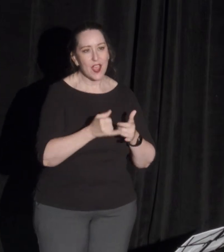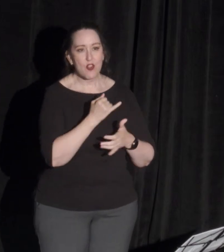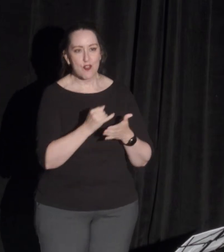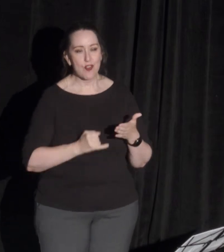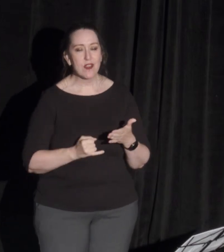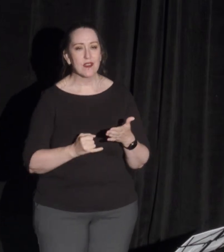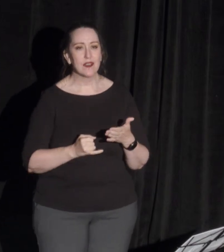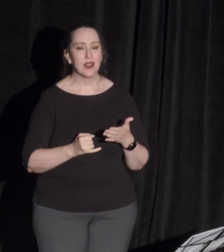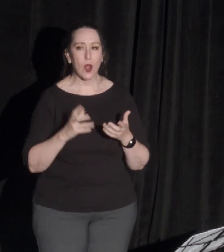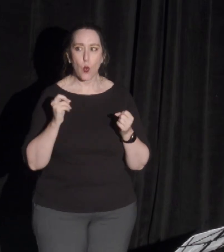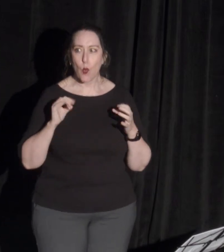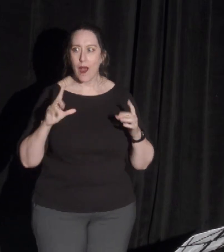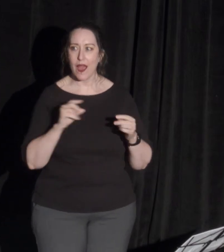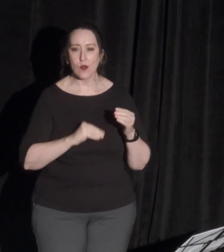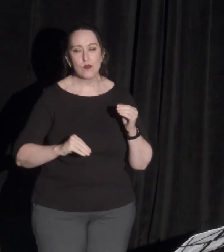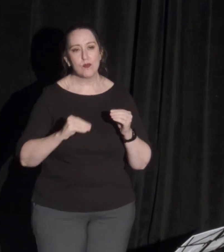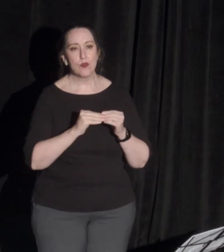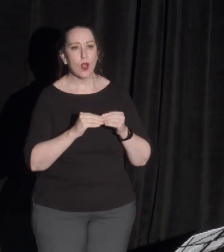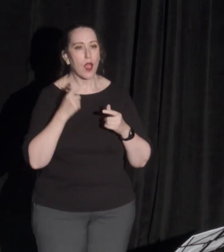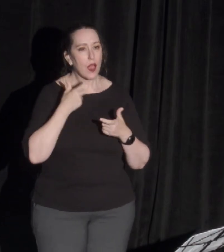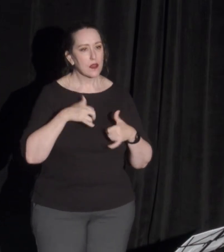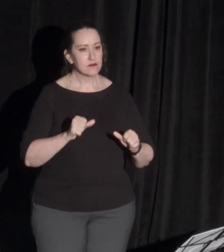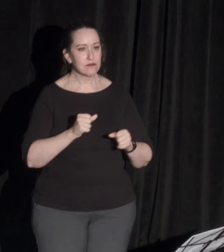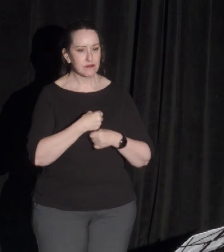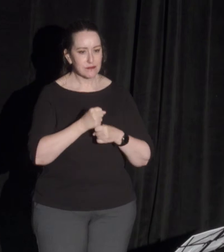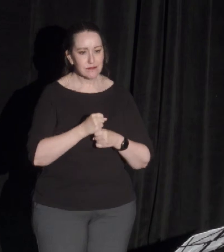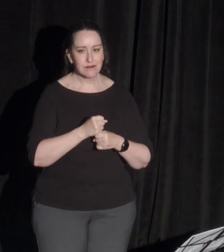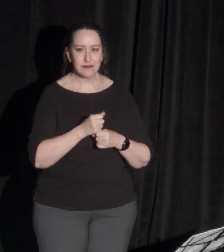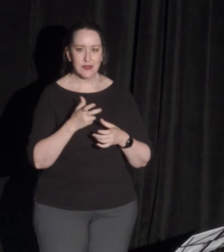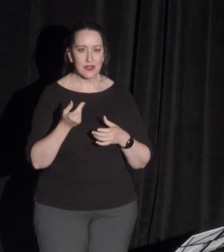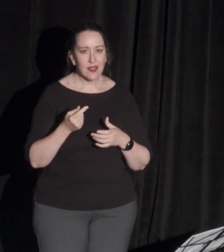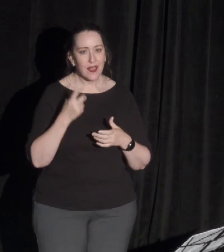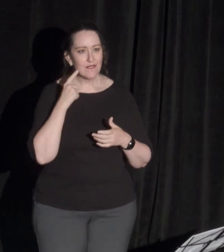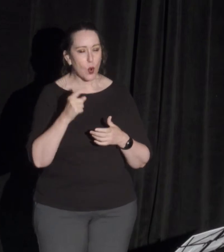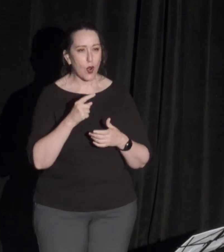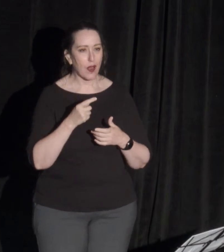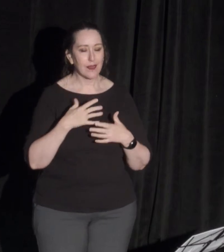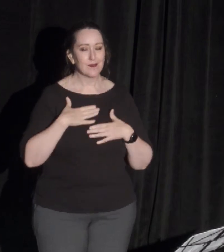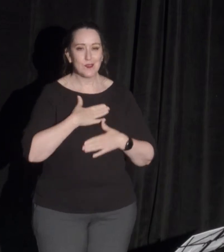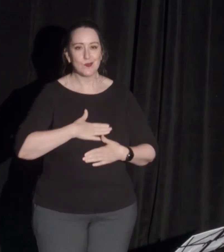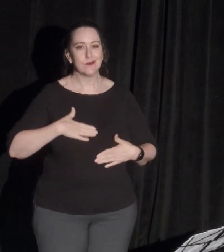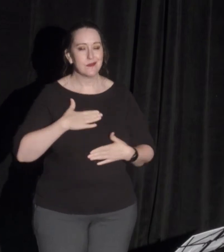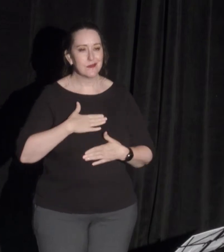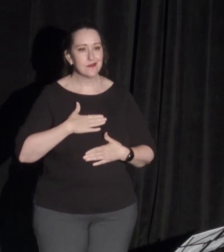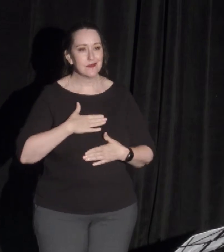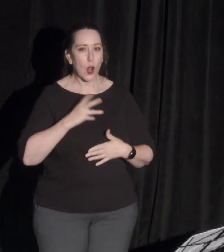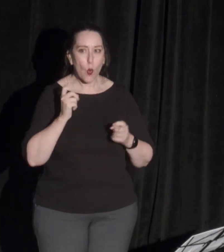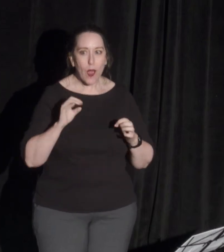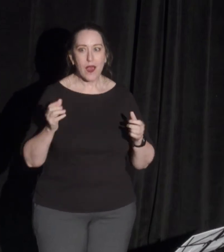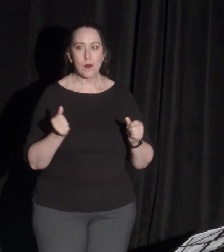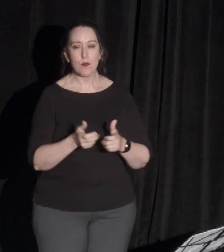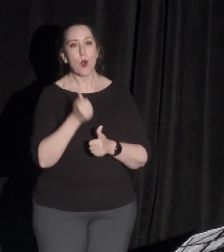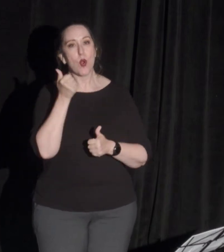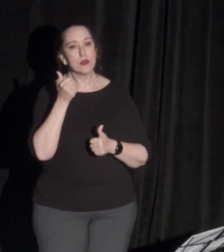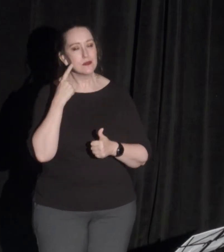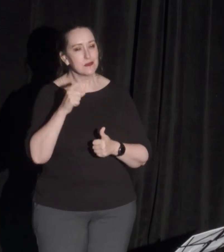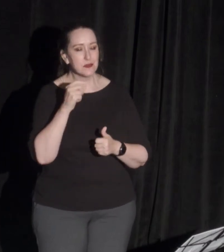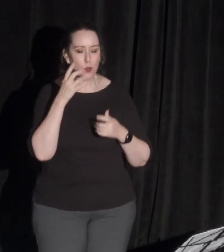it's wilder still to think that I get to make small gods for the sheer delight of it. Wildest of all, that I get to work with the brilliant and Lee, really?